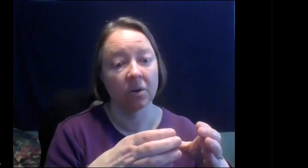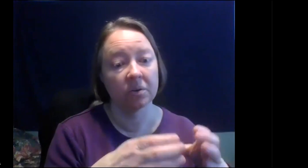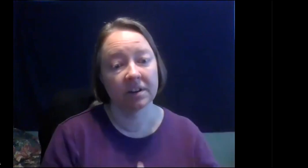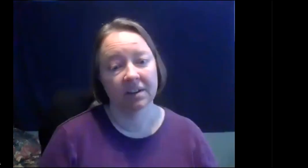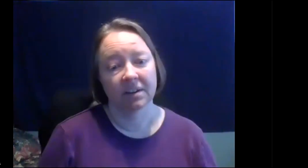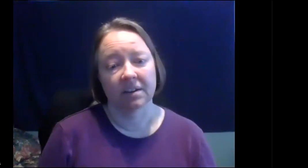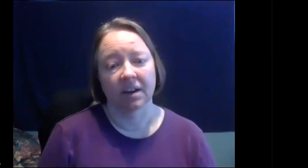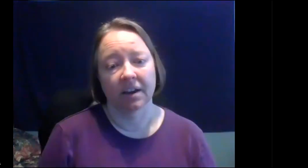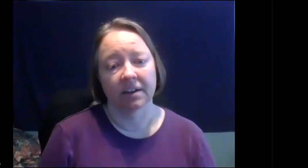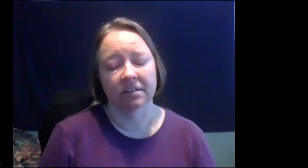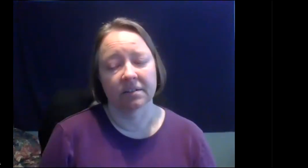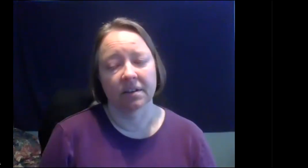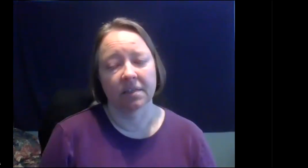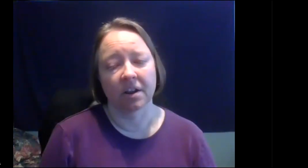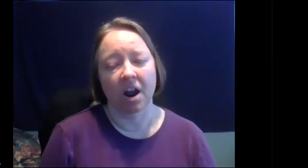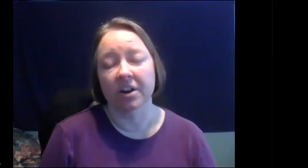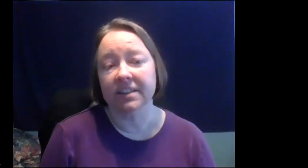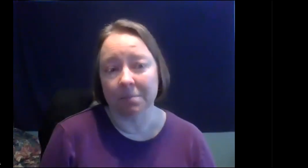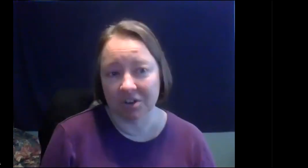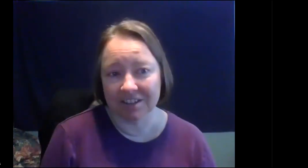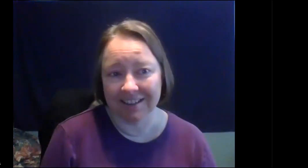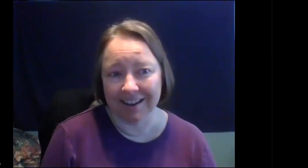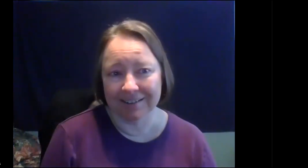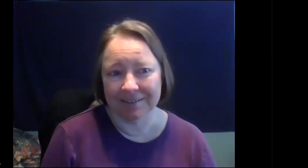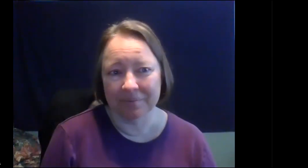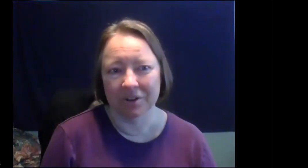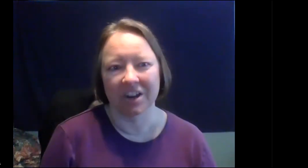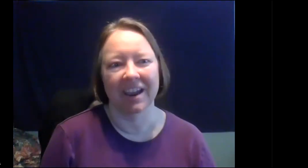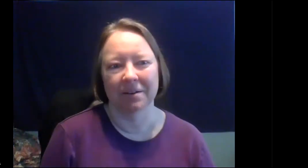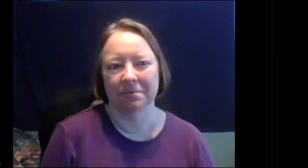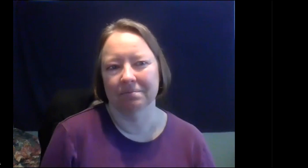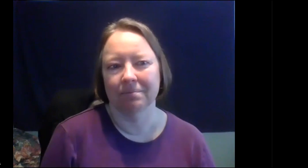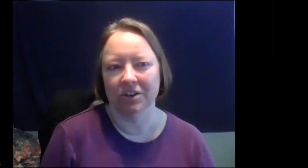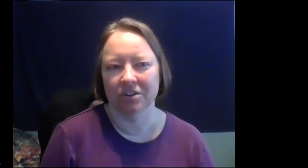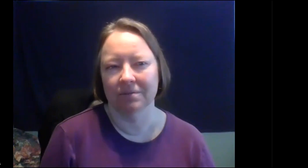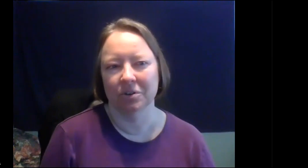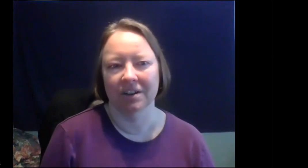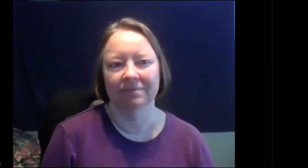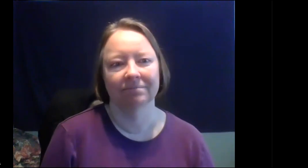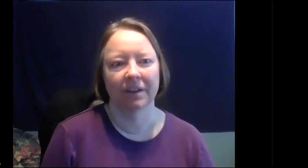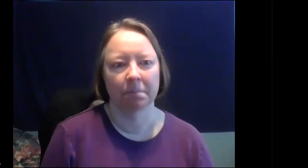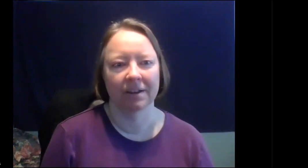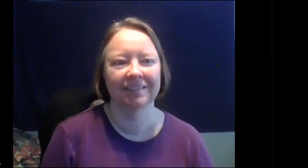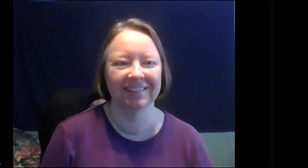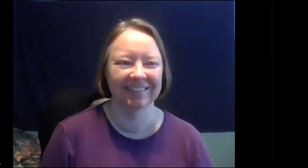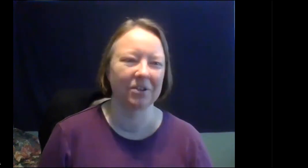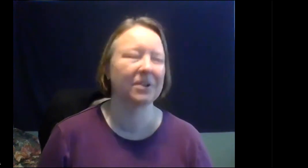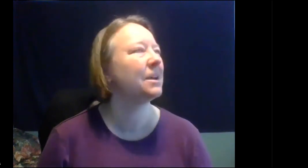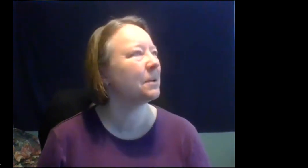go. There are exceptions to that, which I can't mention due to HIPAA, or not HIPAA,